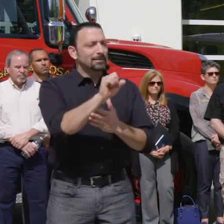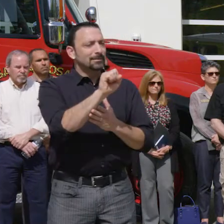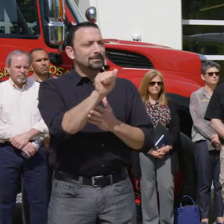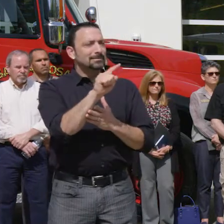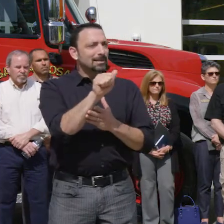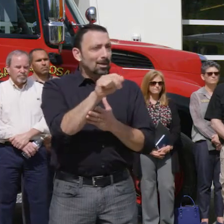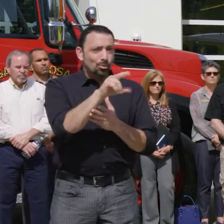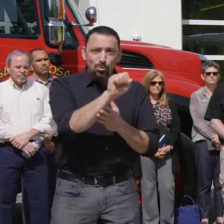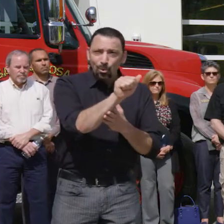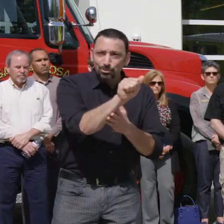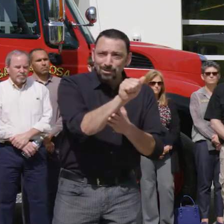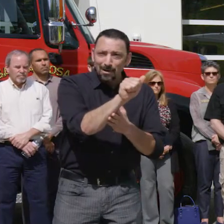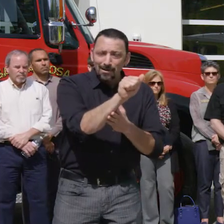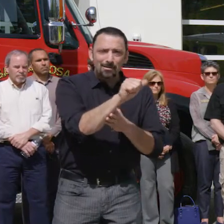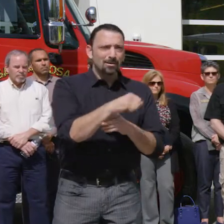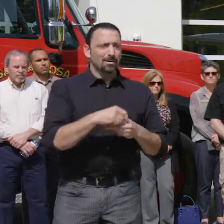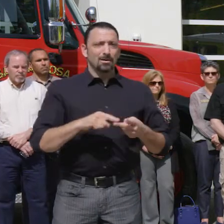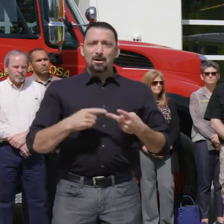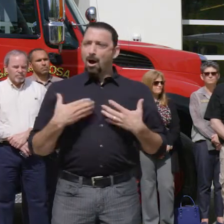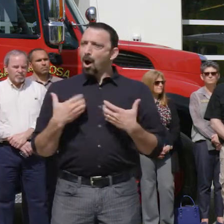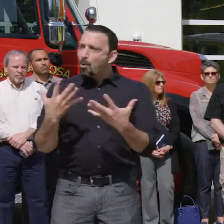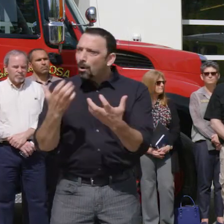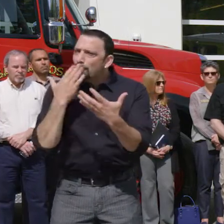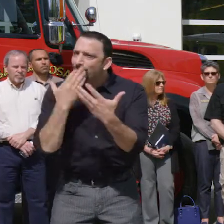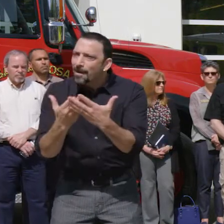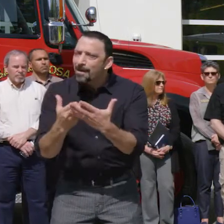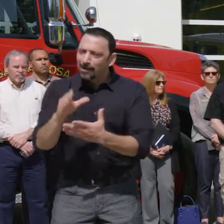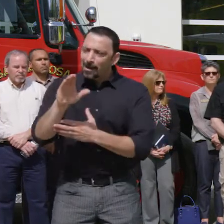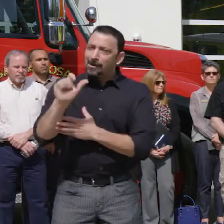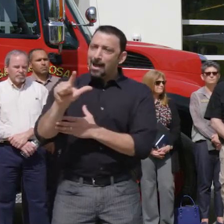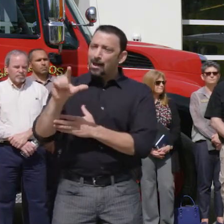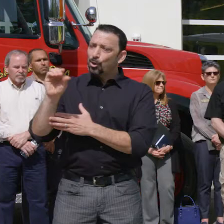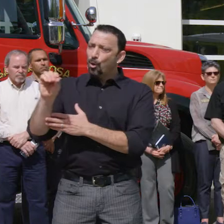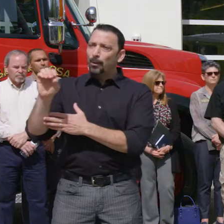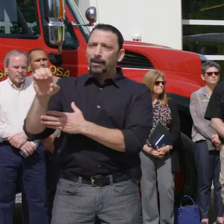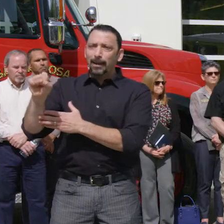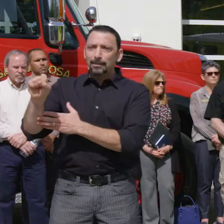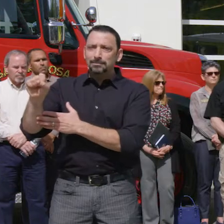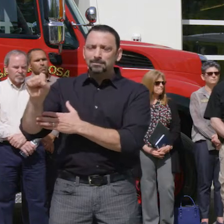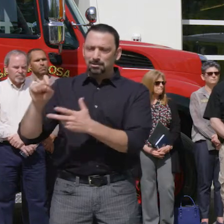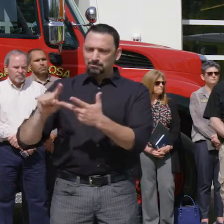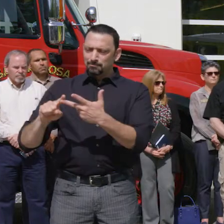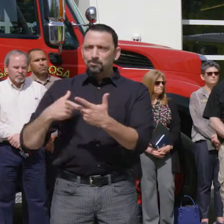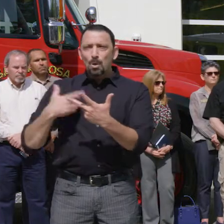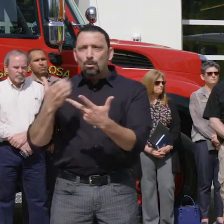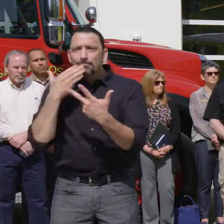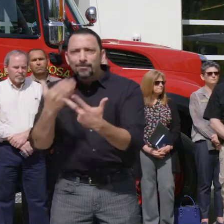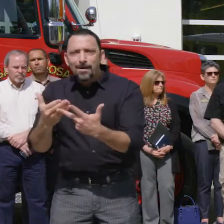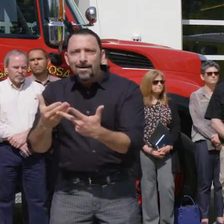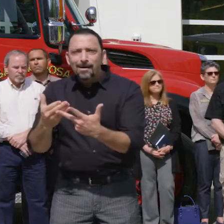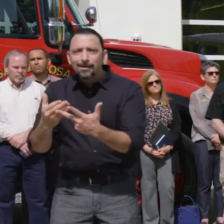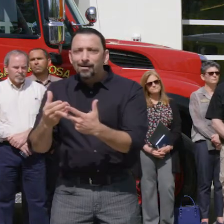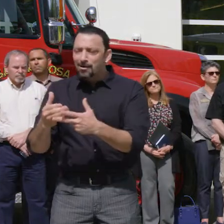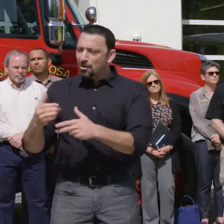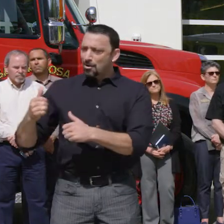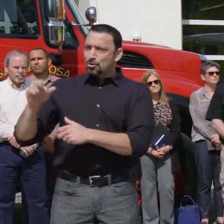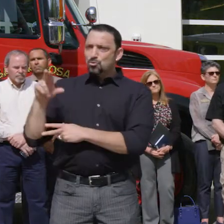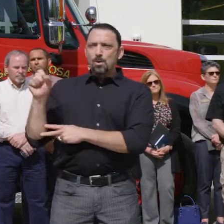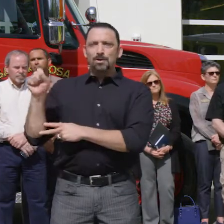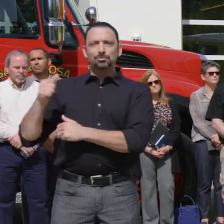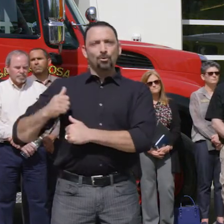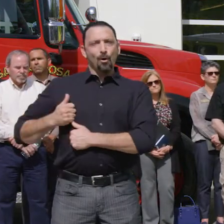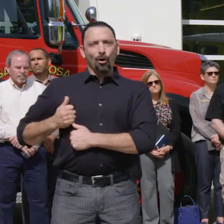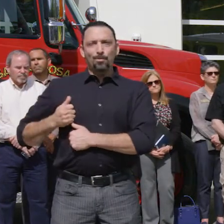wanna thank Cal OES. I wanna thank the U.S. Army Corps of Engineers and their